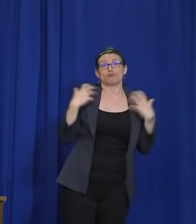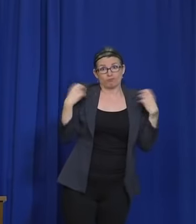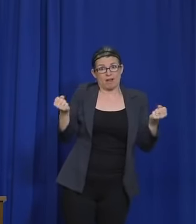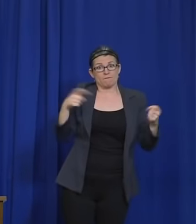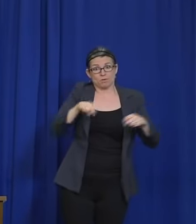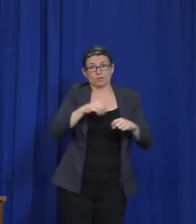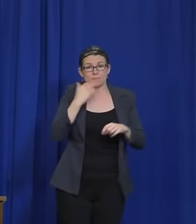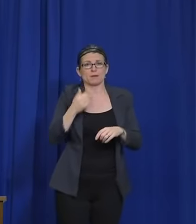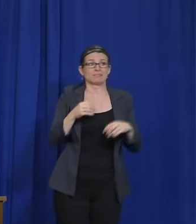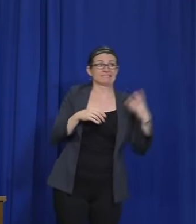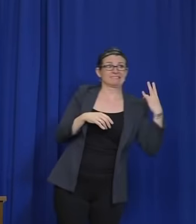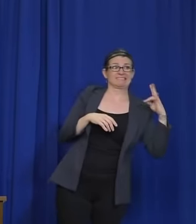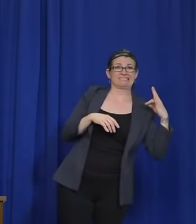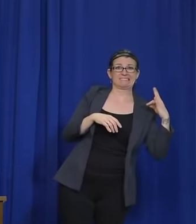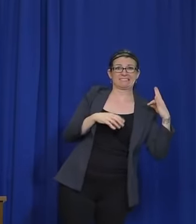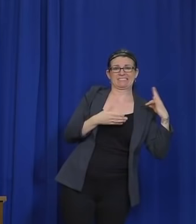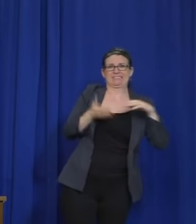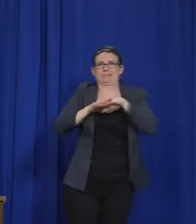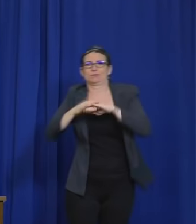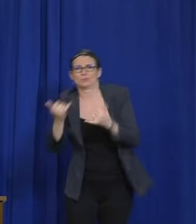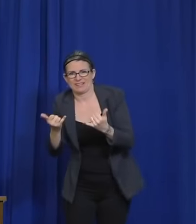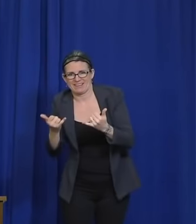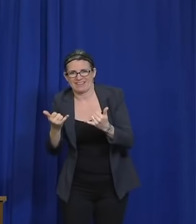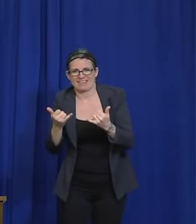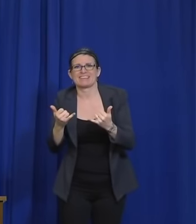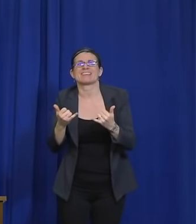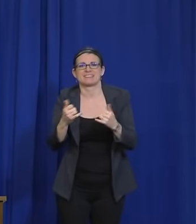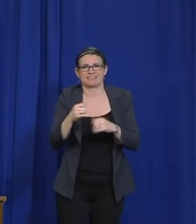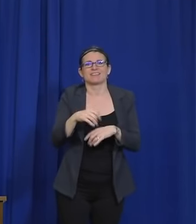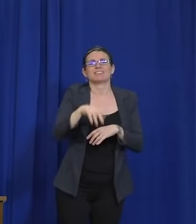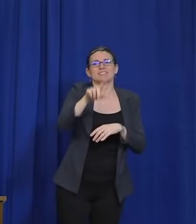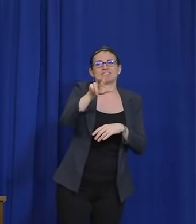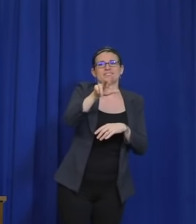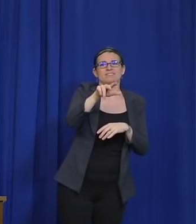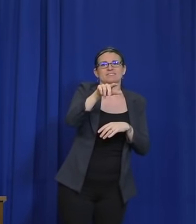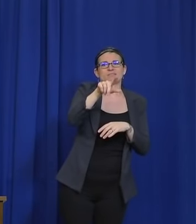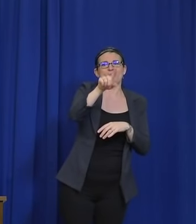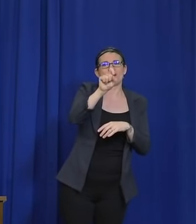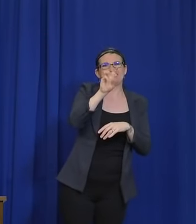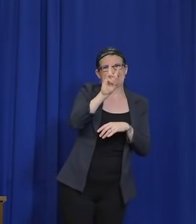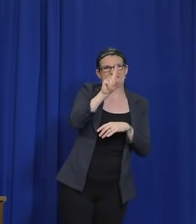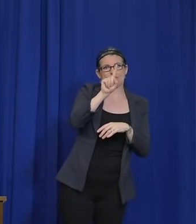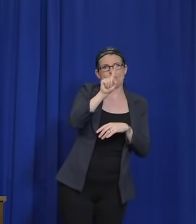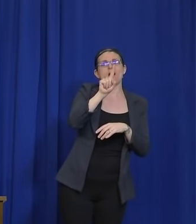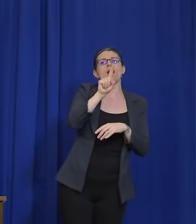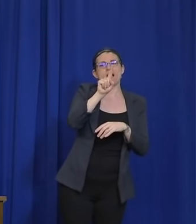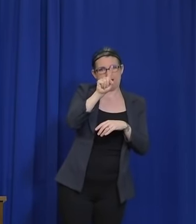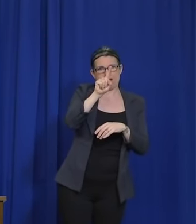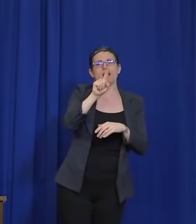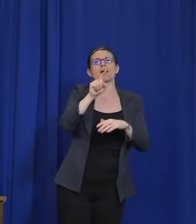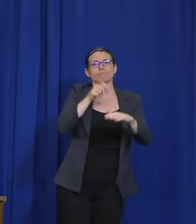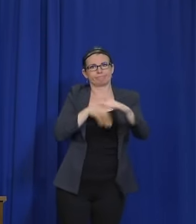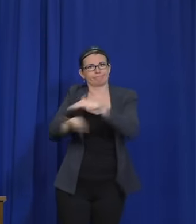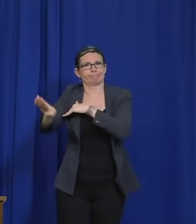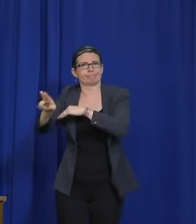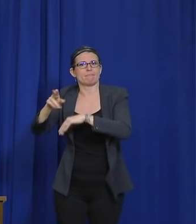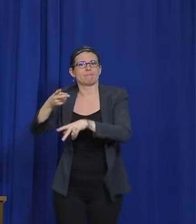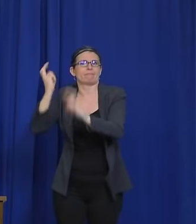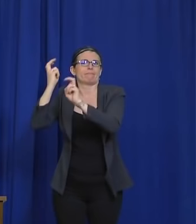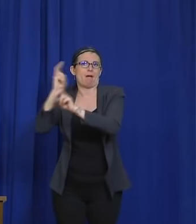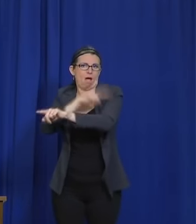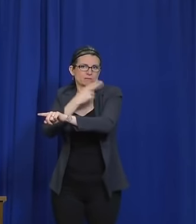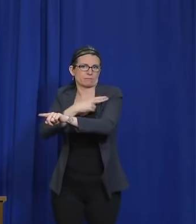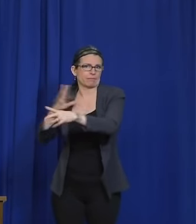epidemic, 161 people have been hospitalized. If we look at who's hospitalized today, there